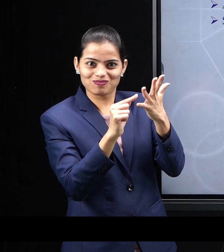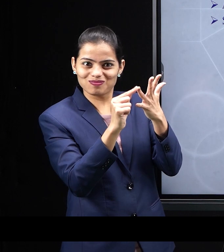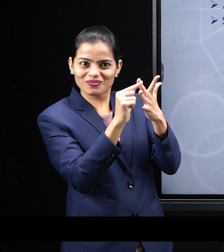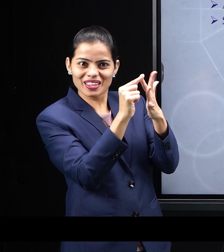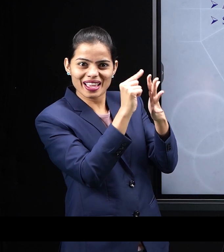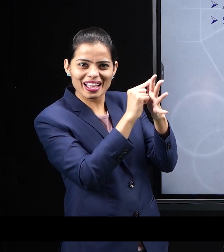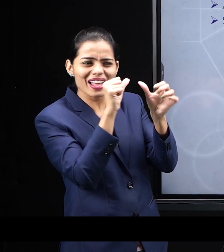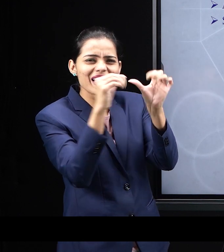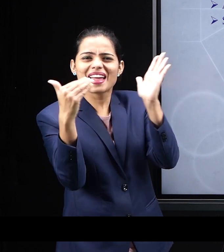roster form.